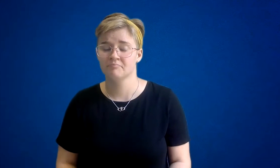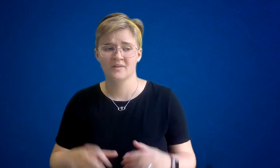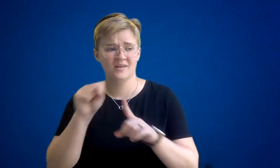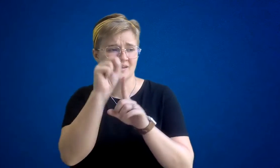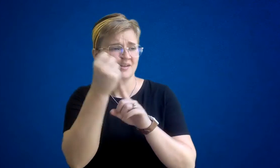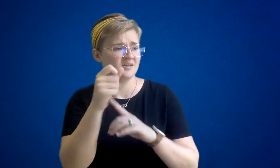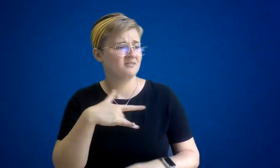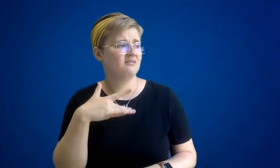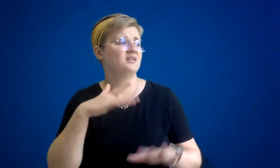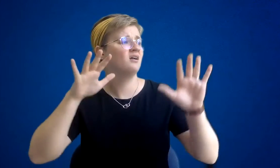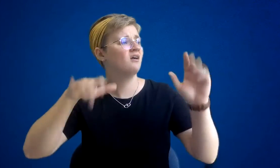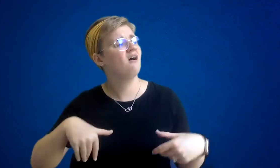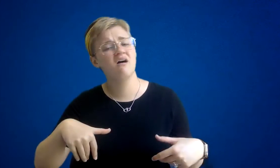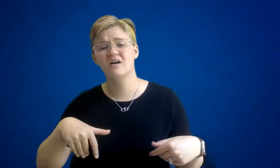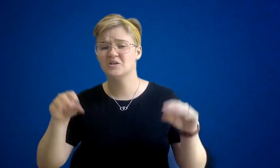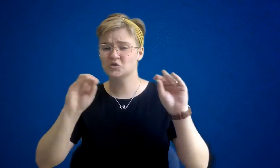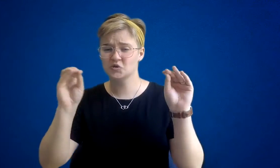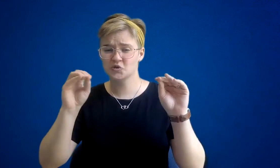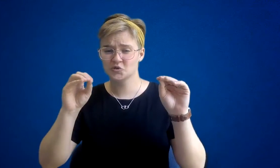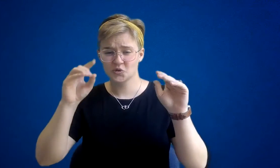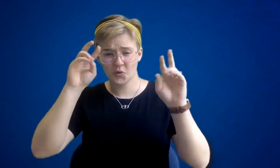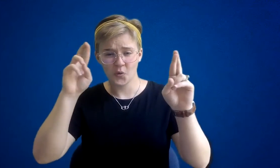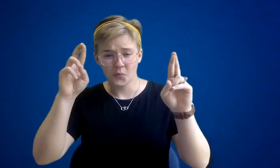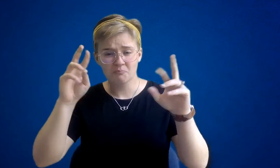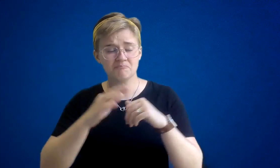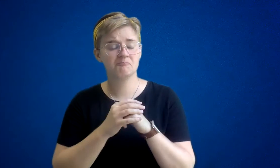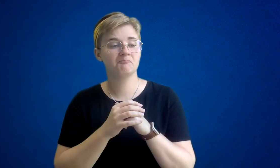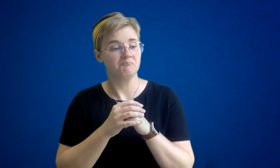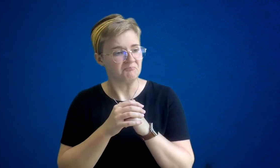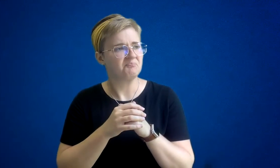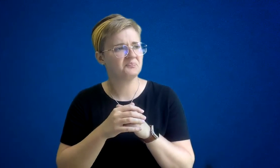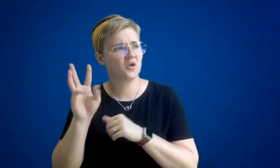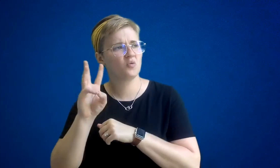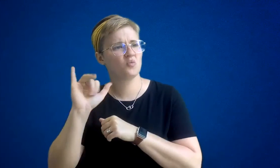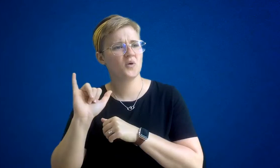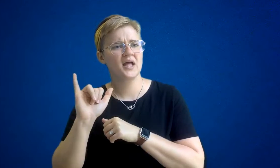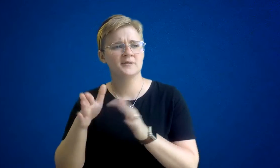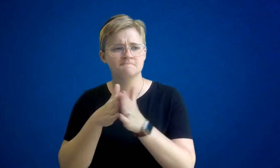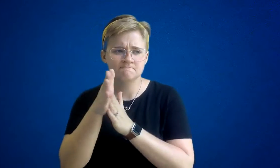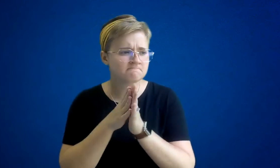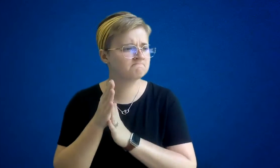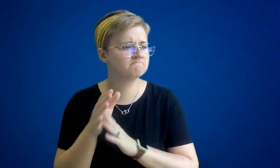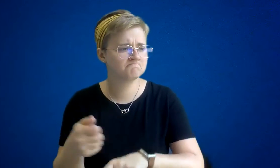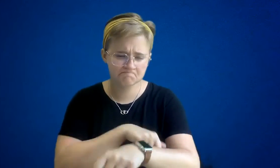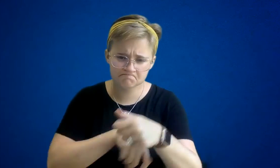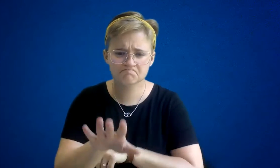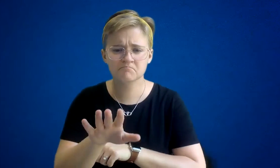was determined. He would dig up the potatoes by hand if he had to. And then Searchlight solved the